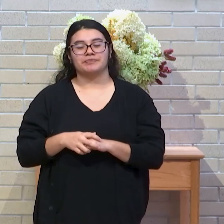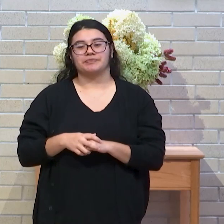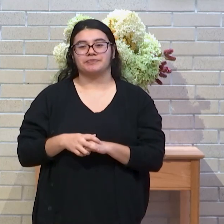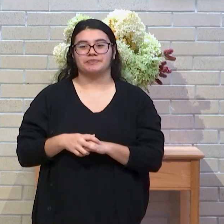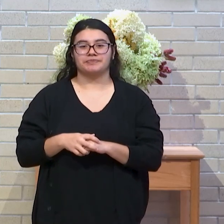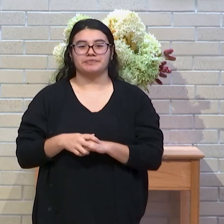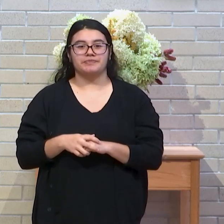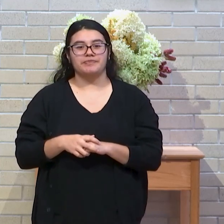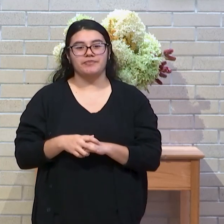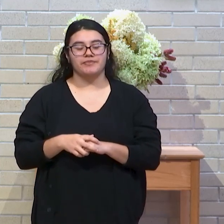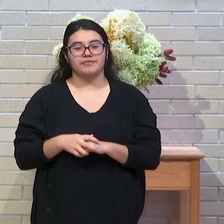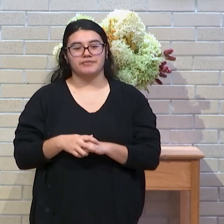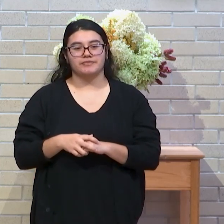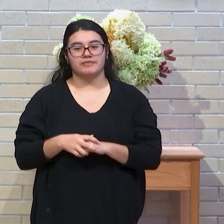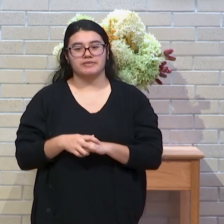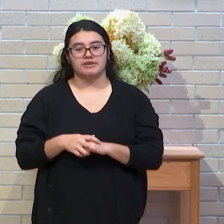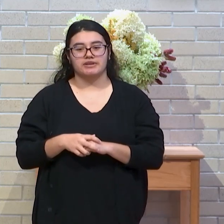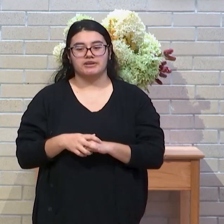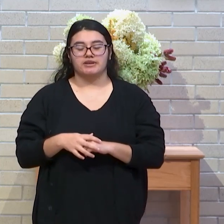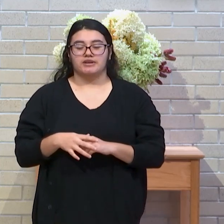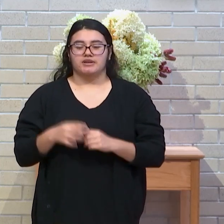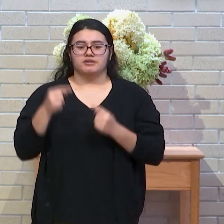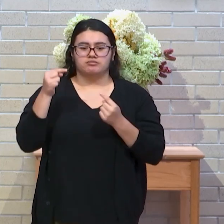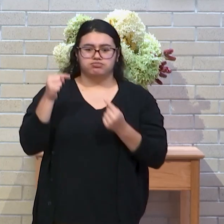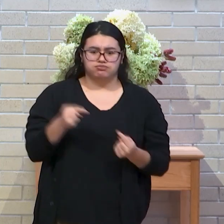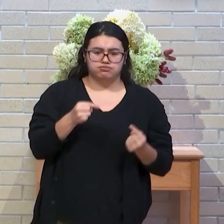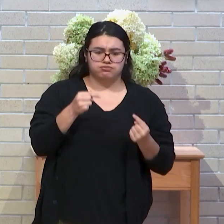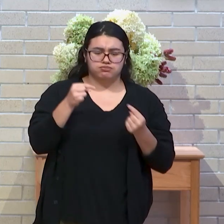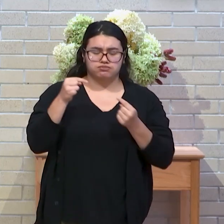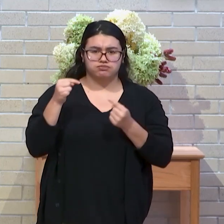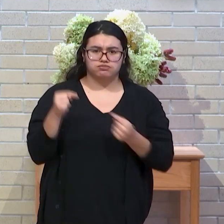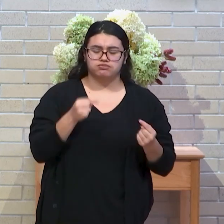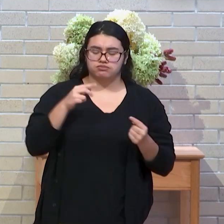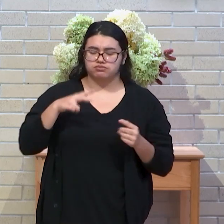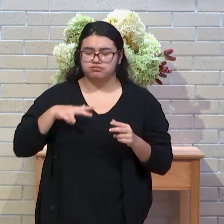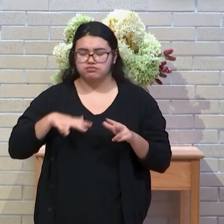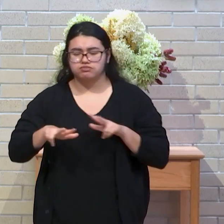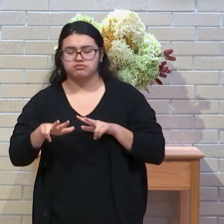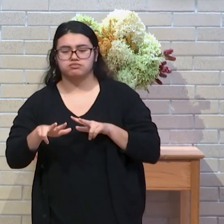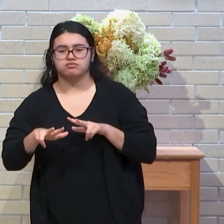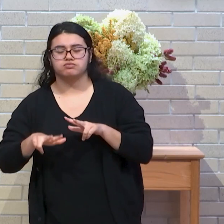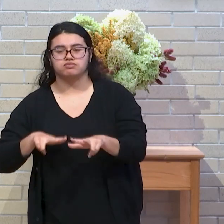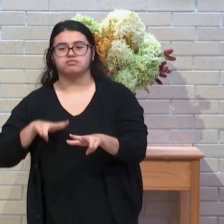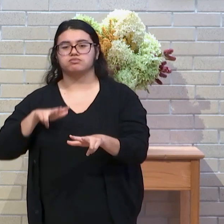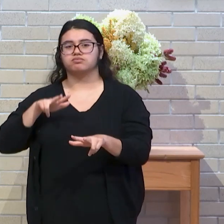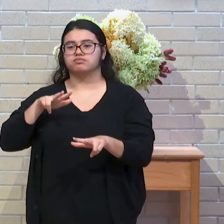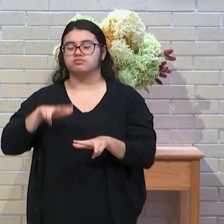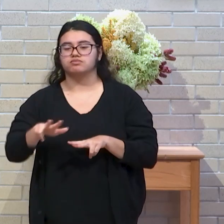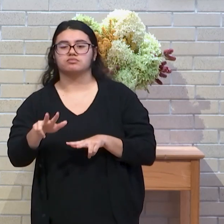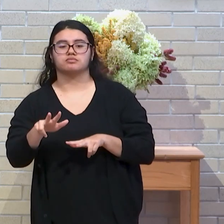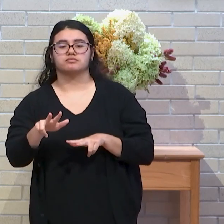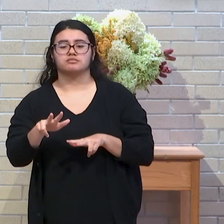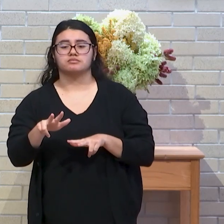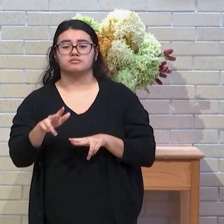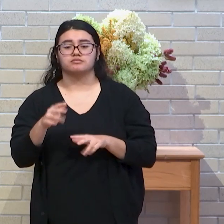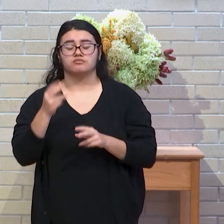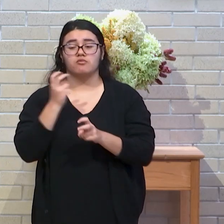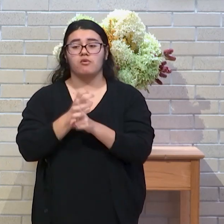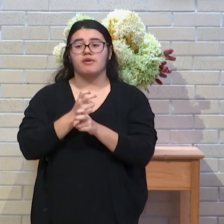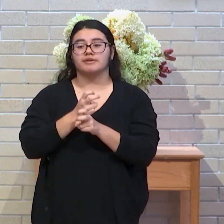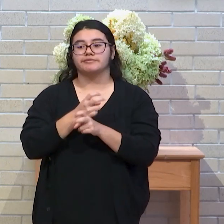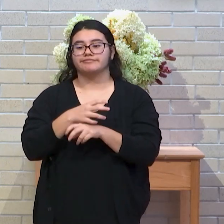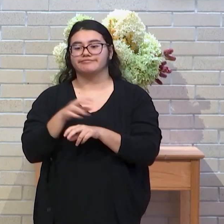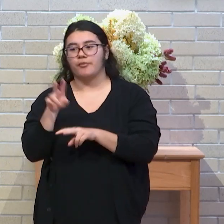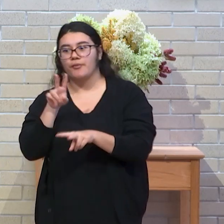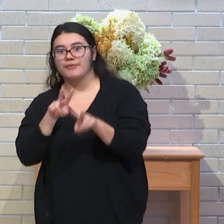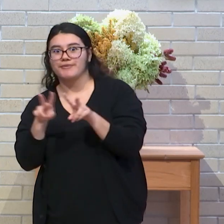Despite my sensations of physical misery and the toil it took to get there, I was so incredibly happy to be exploring nature and laughing with my dad and brother